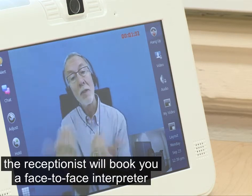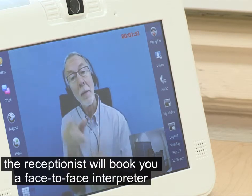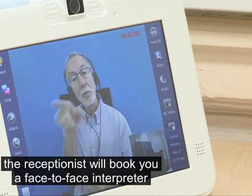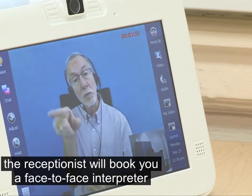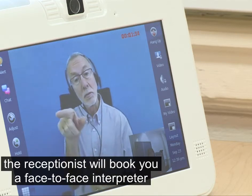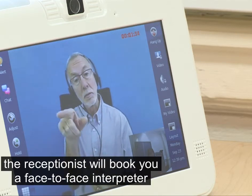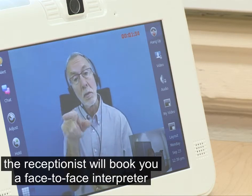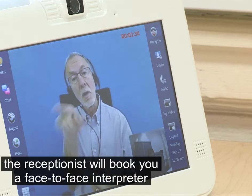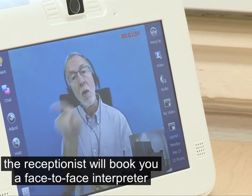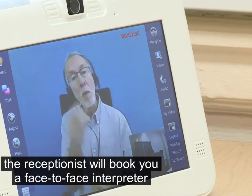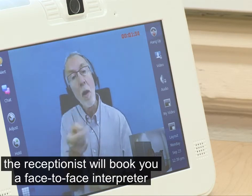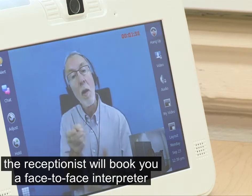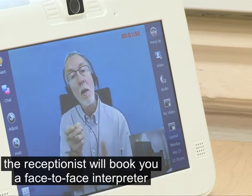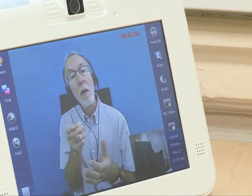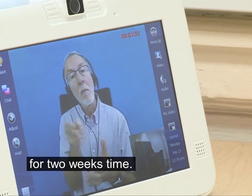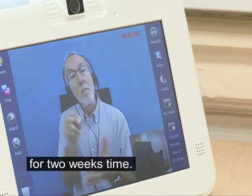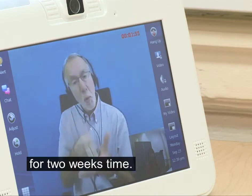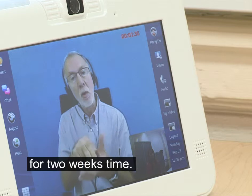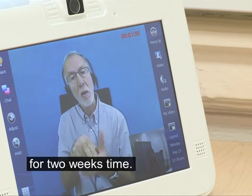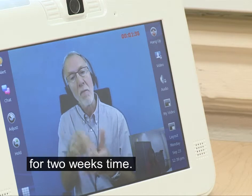book you a face-to-face interpreter for 2 weeks' time.